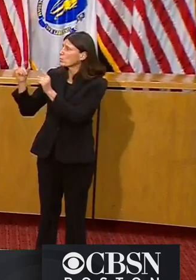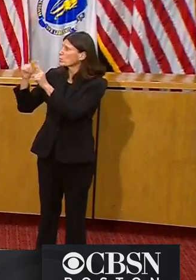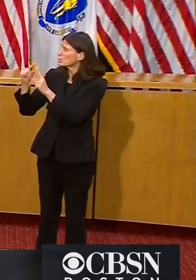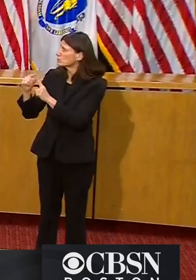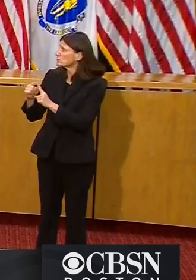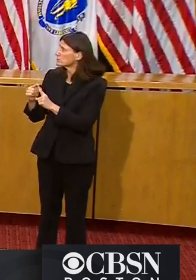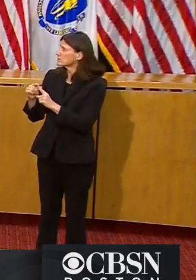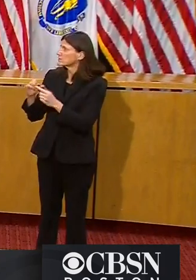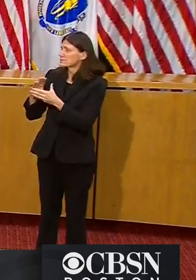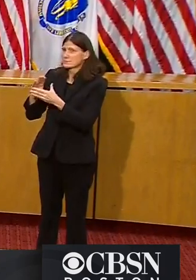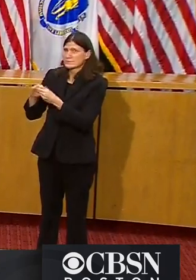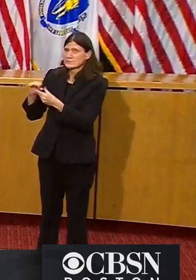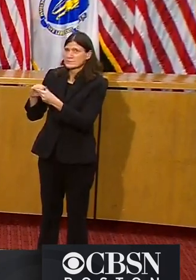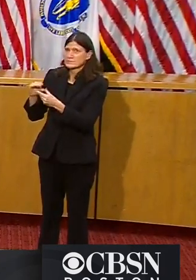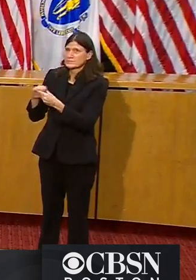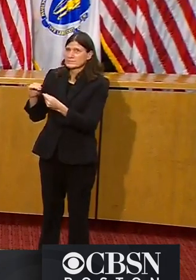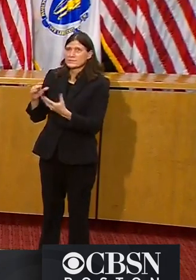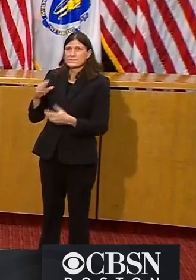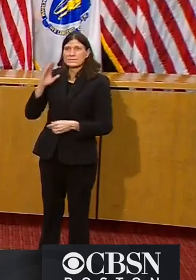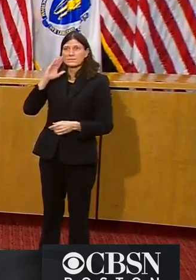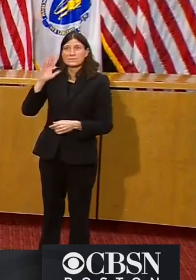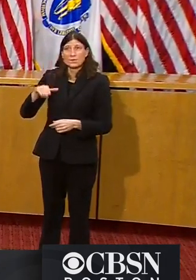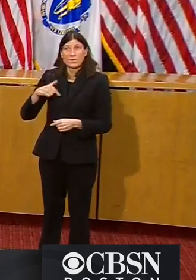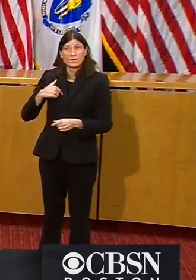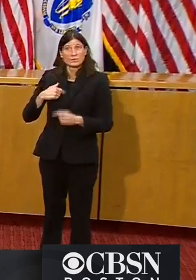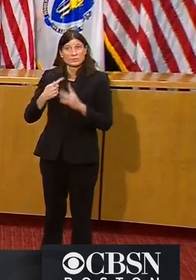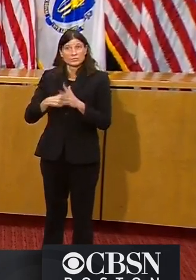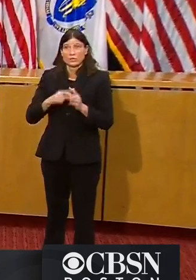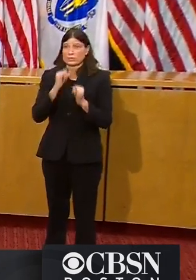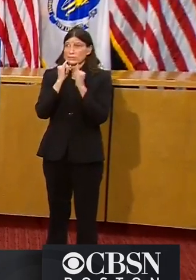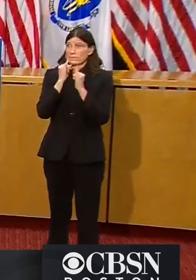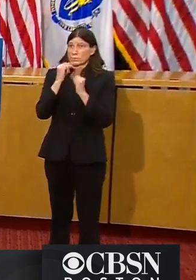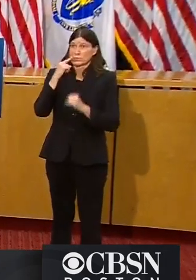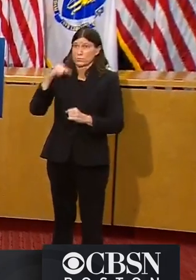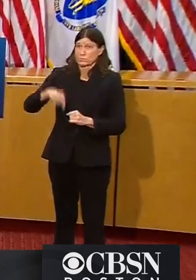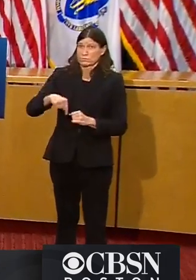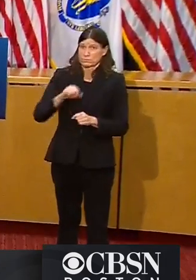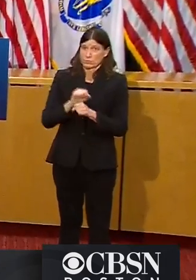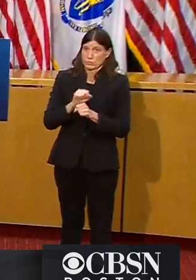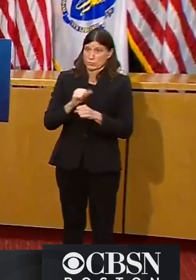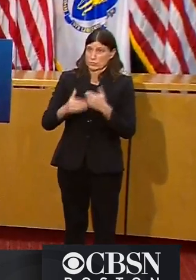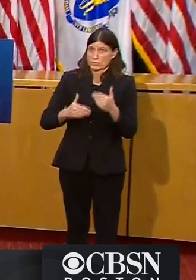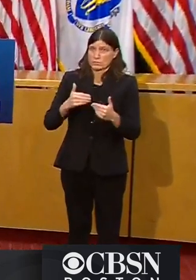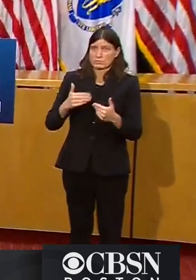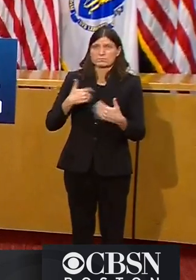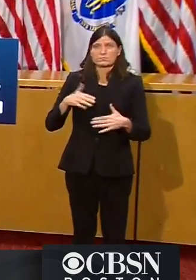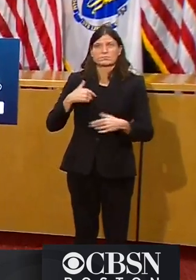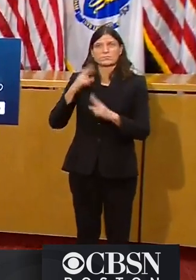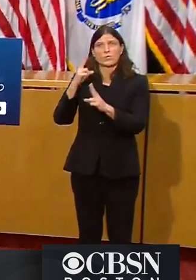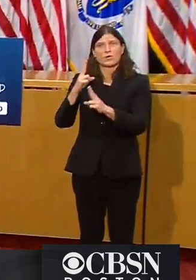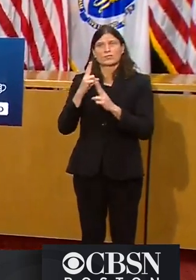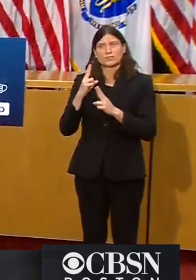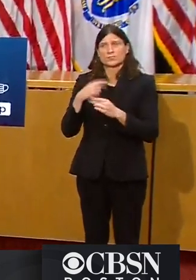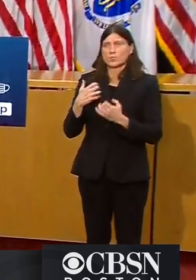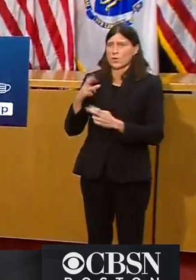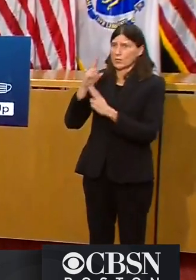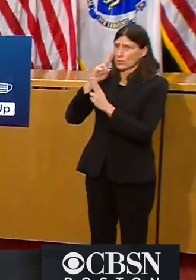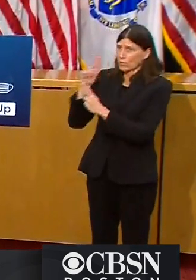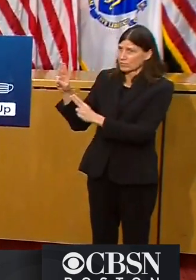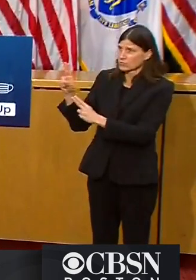this process. I'm honored by it, and I will show my honor and my respect for this position by